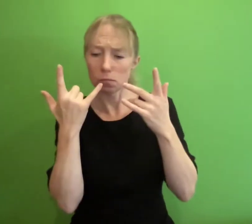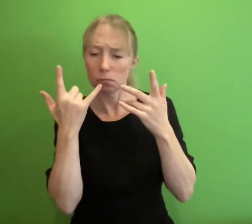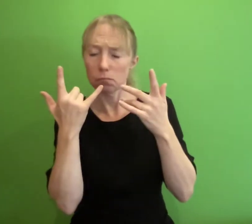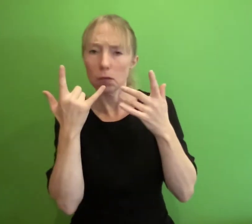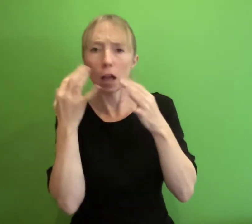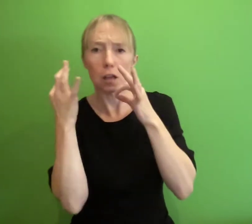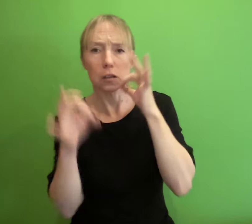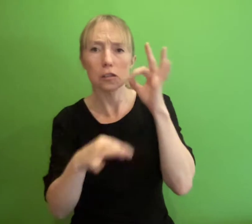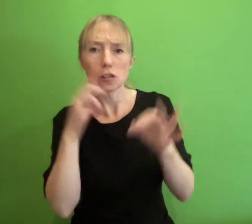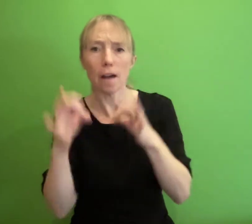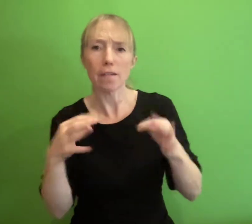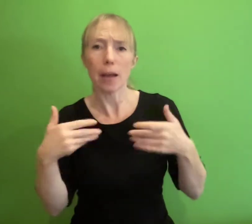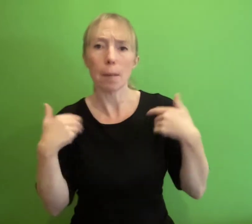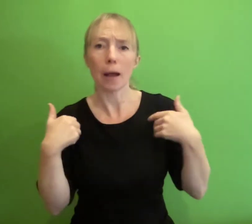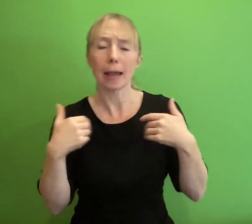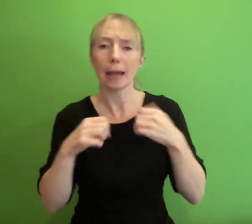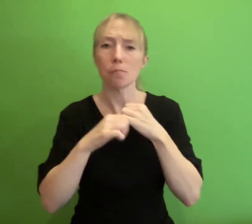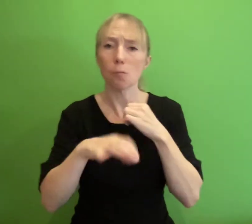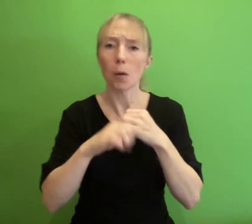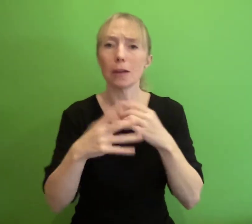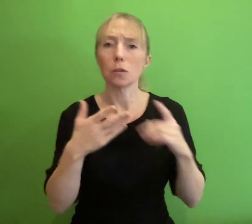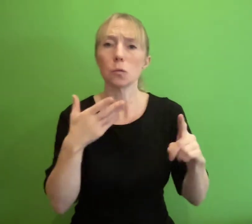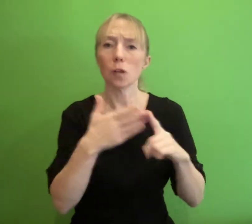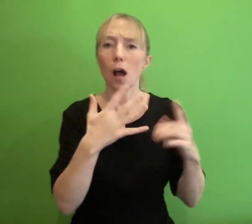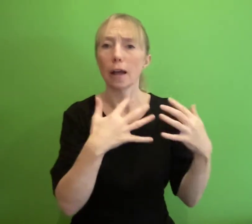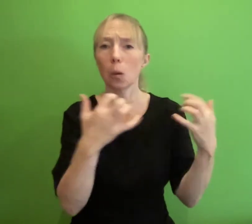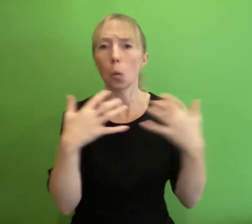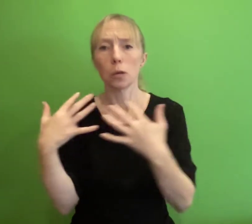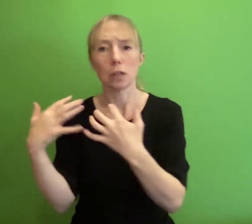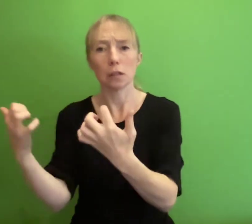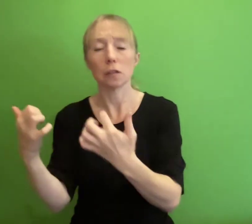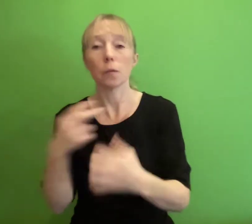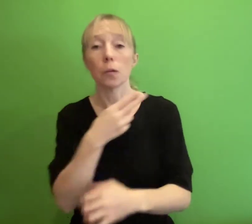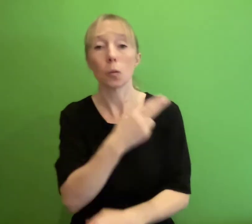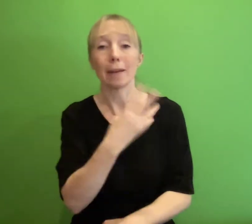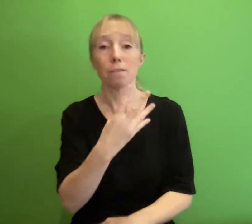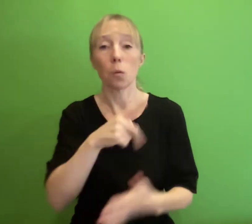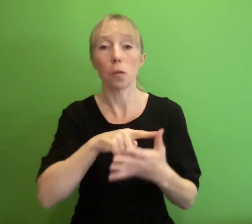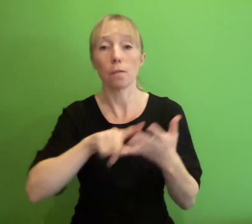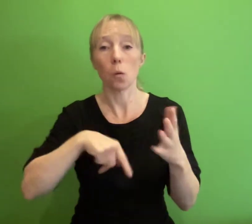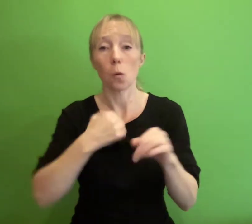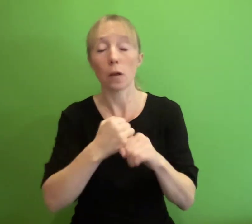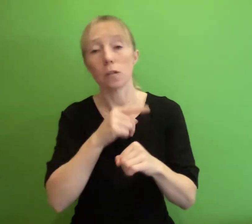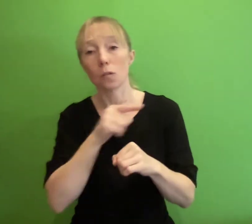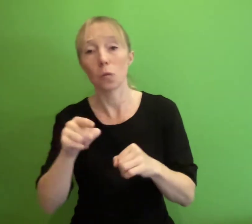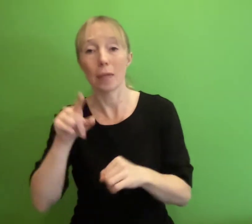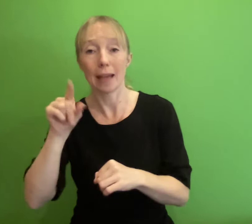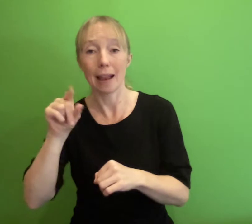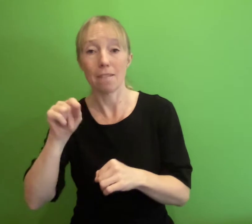to our target audiences between the 24th of August and the 11th of October